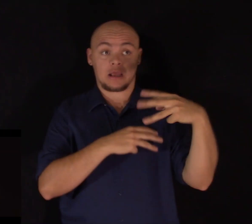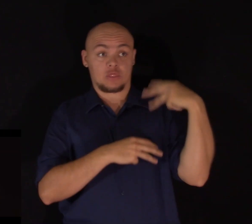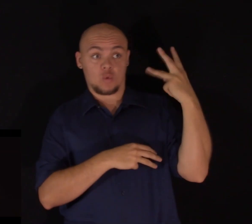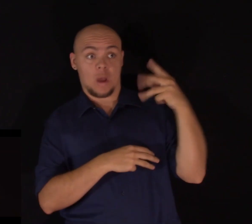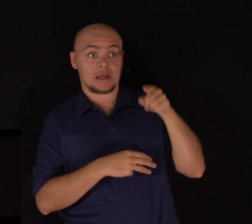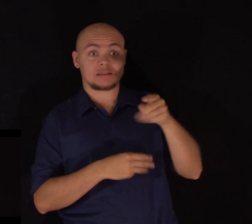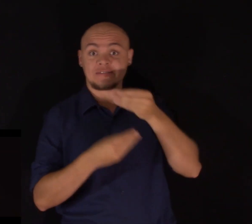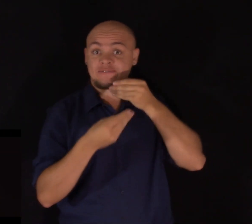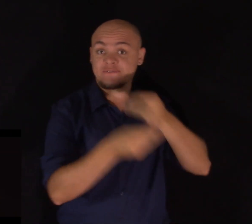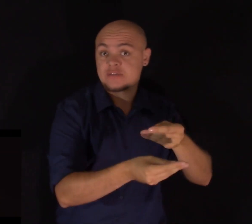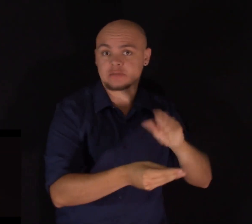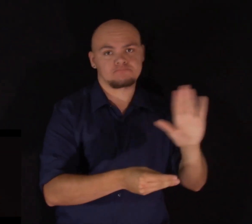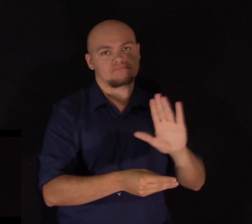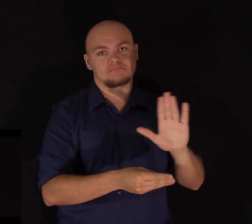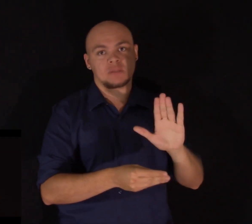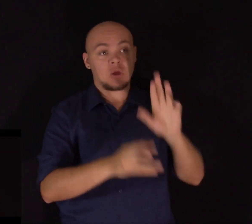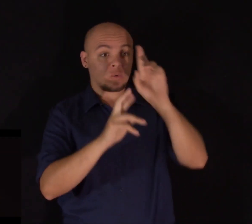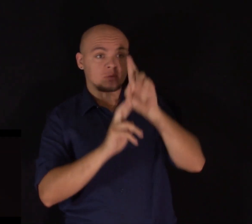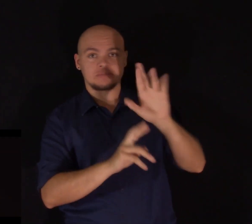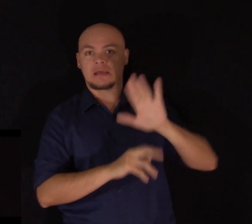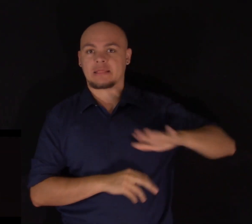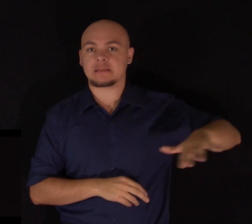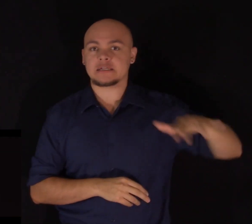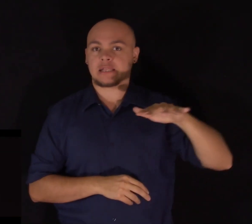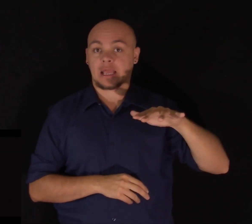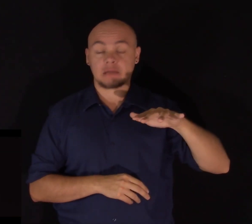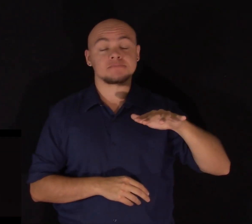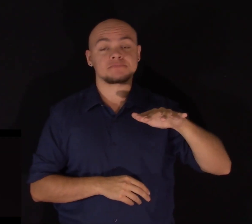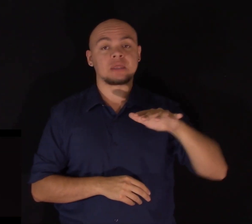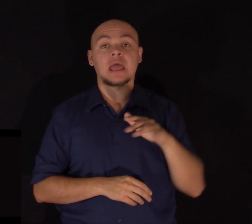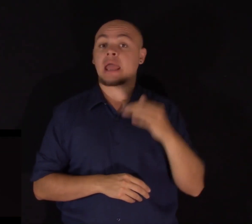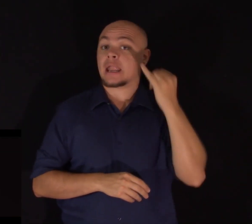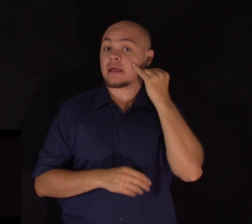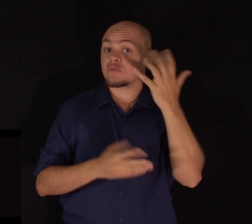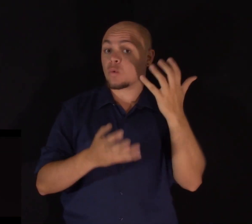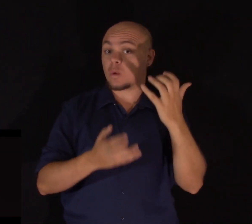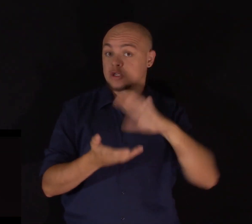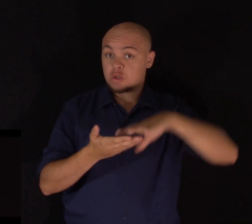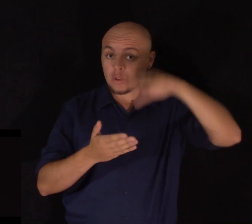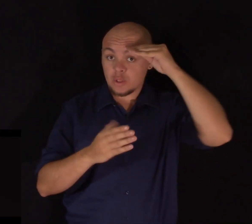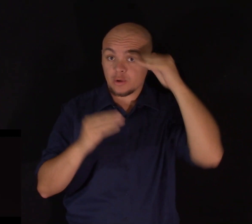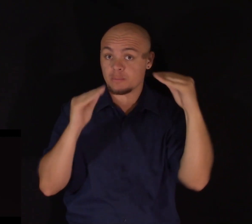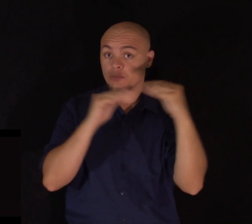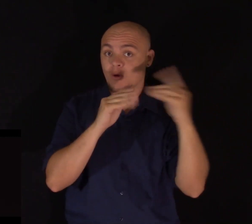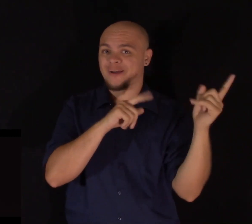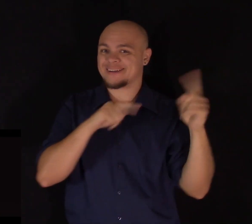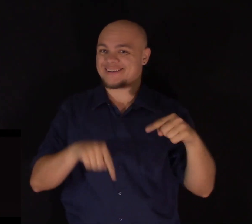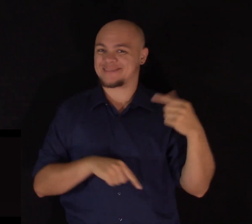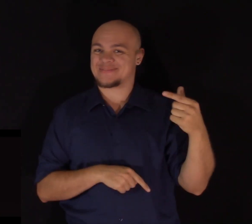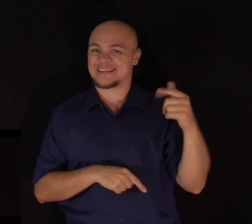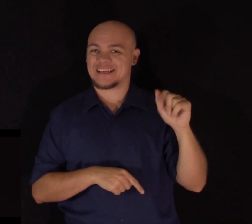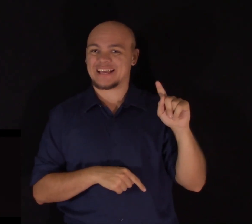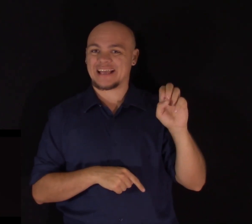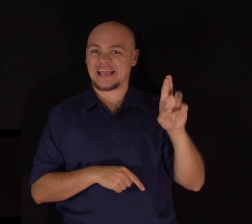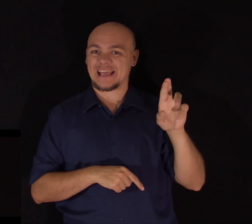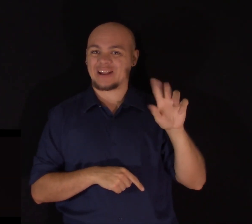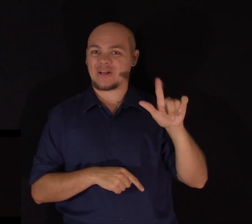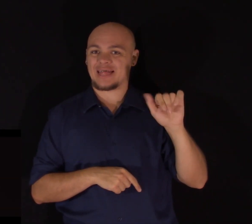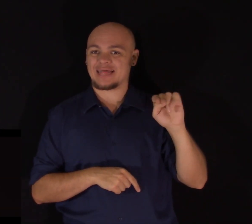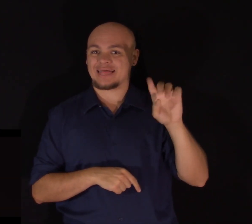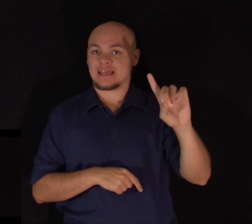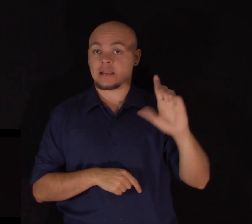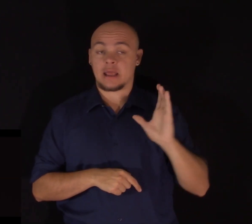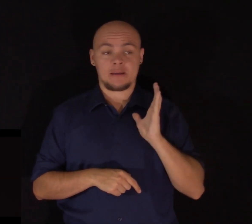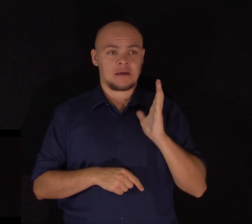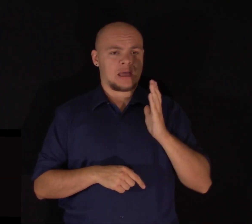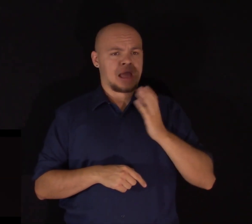Respect their space and habitat, and if you'd like to learn more about them, come to a place like Gatorland. Now back to my initial question.